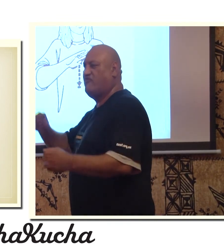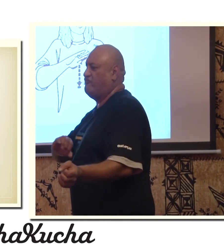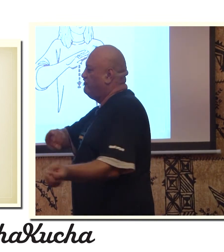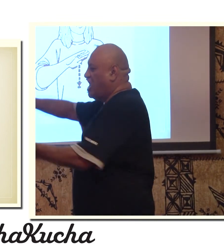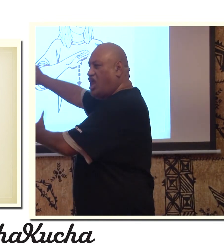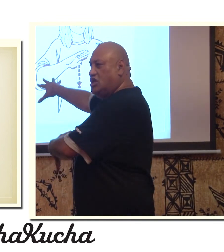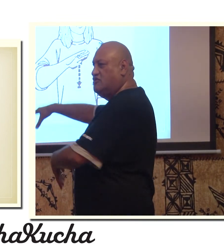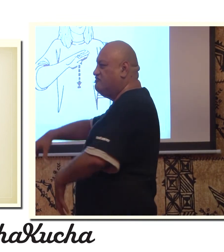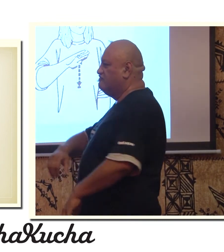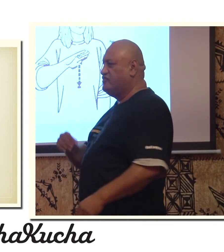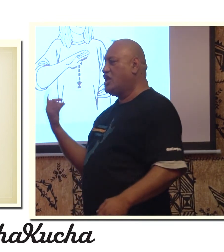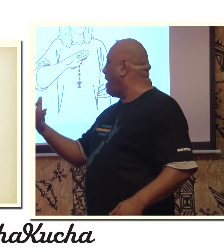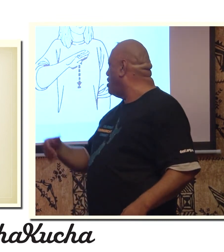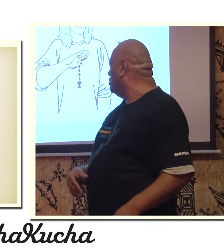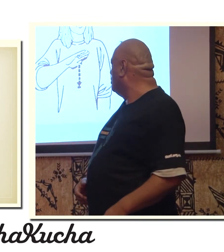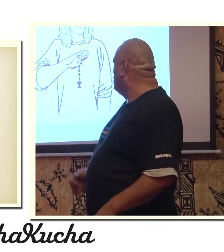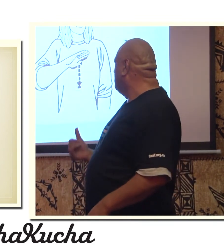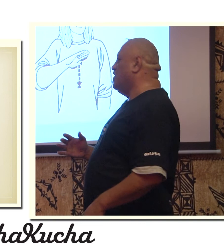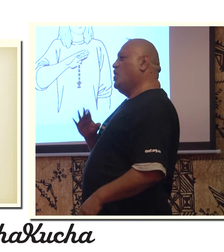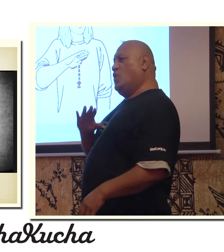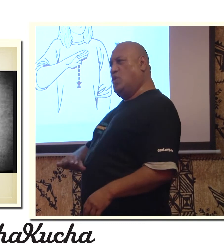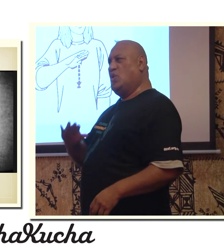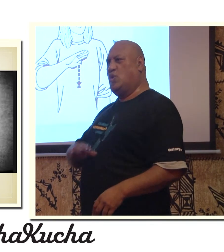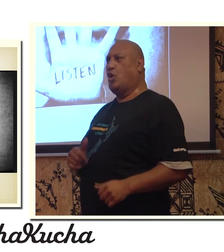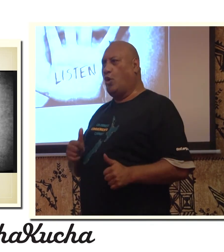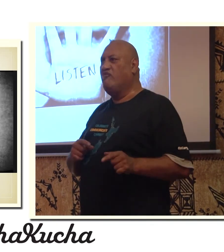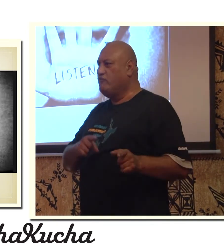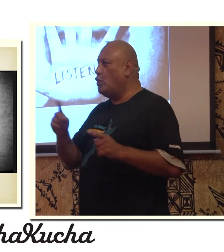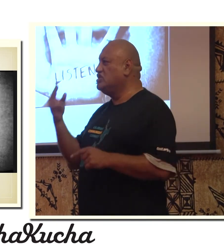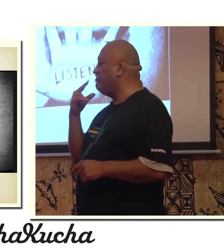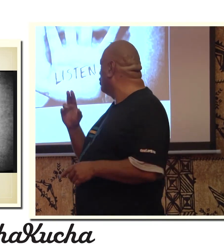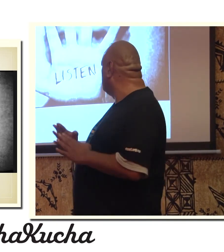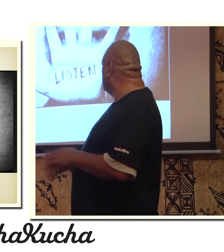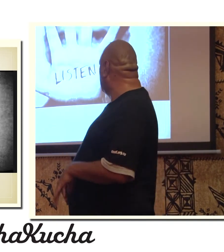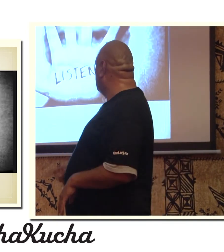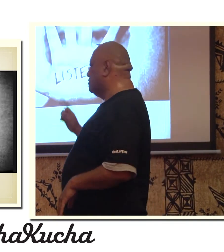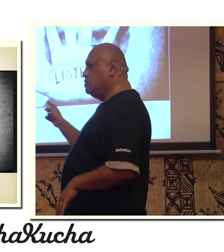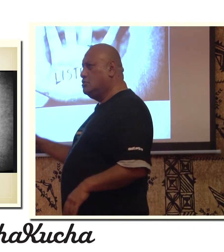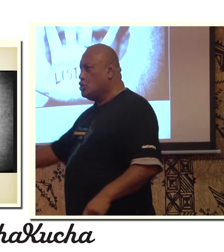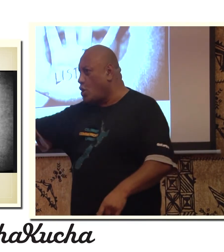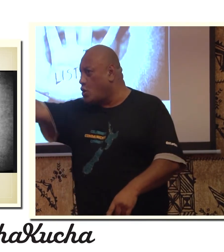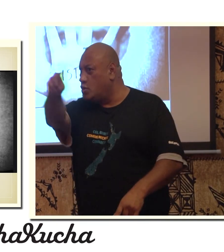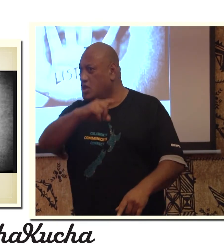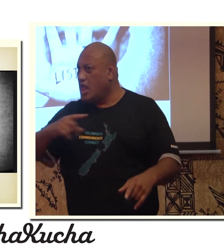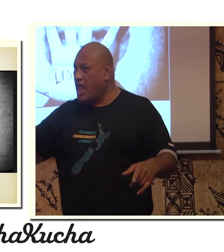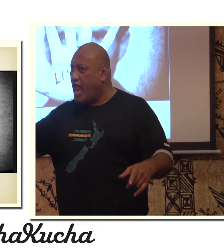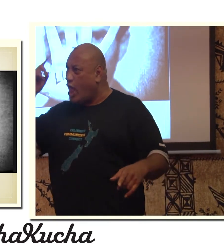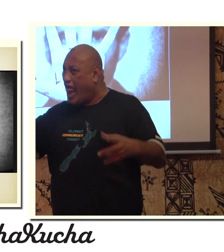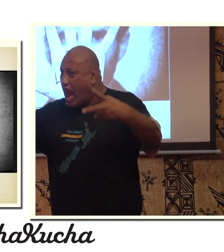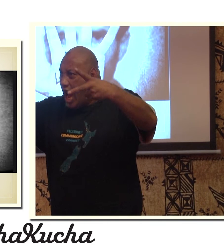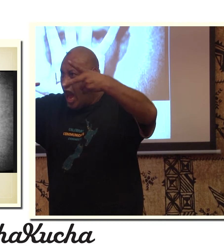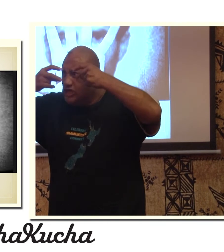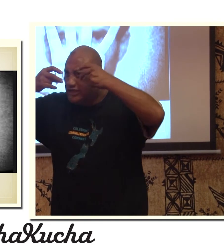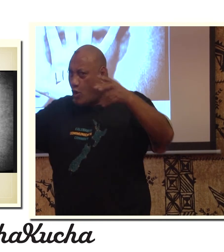to communicate for us is to get an interpreter. Then I don't have to worry about anything like that. So all of